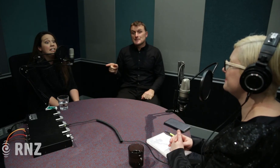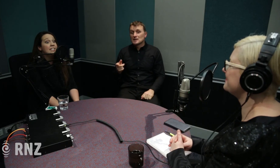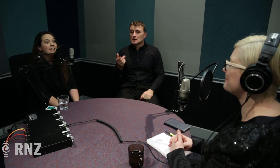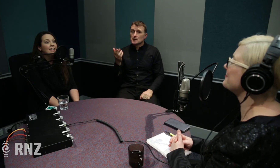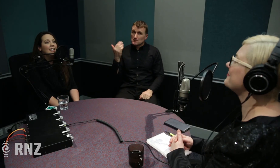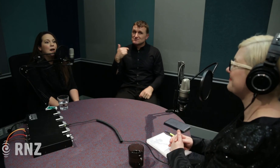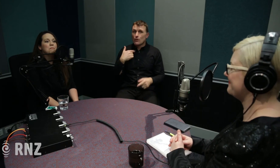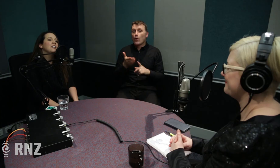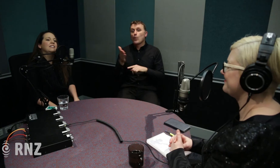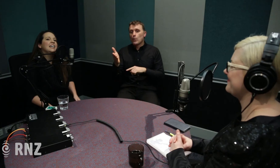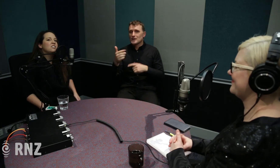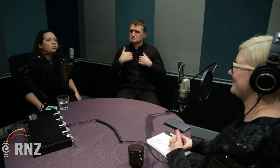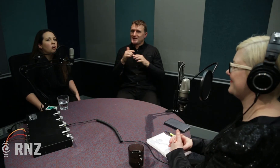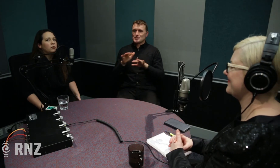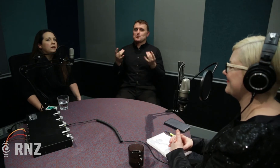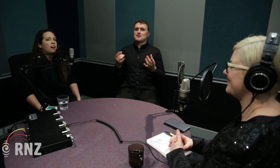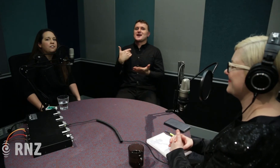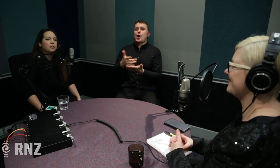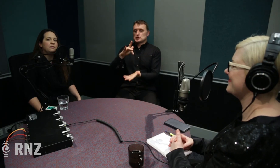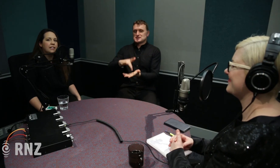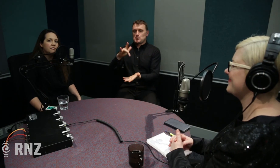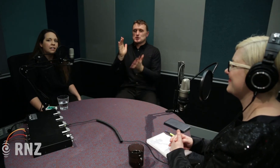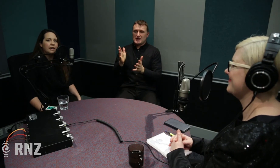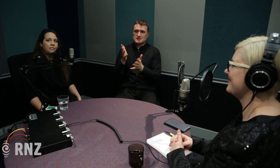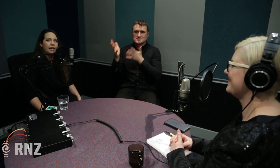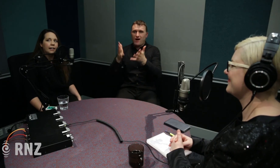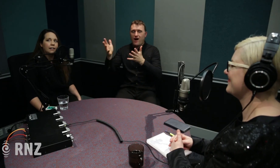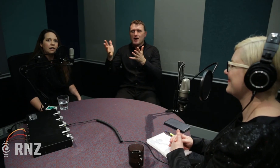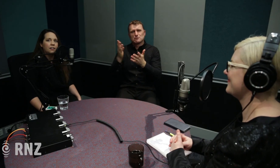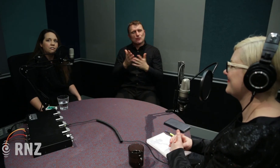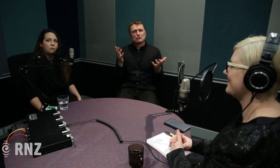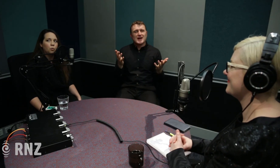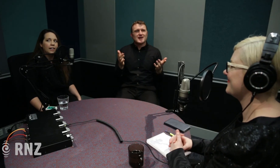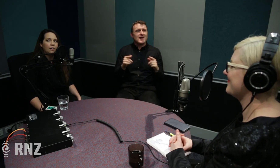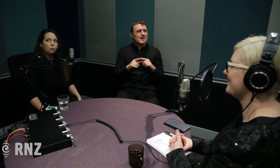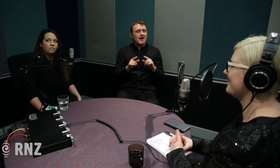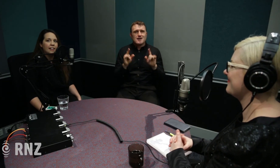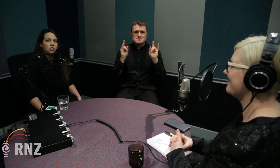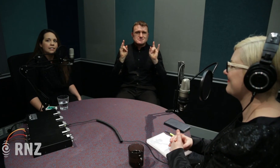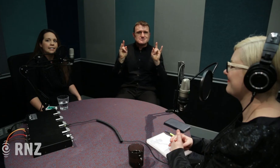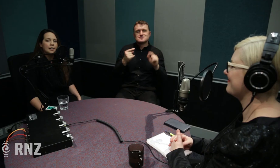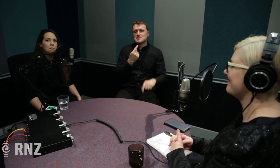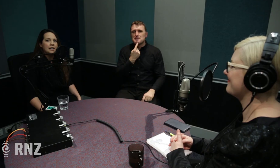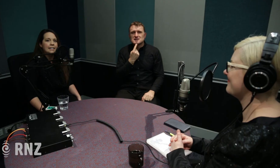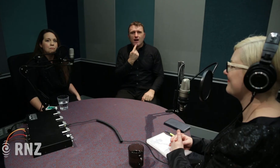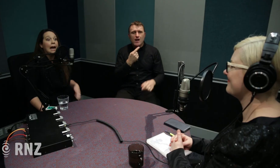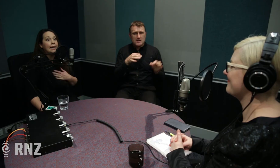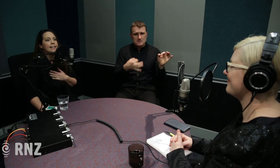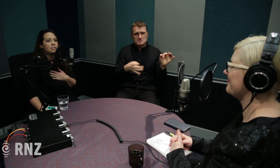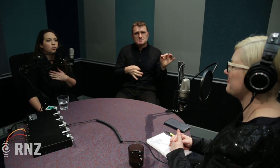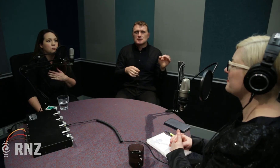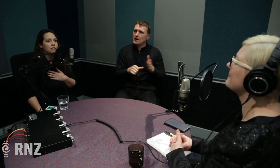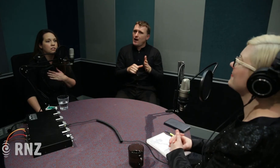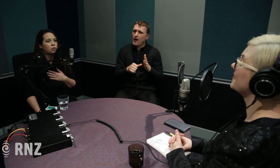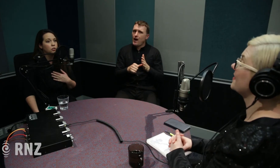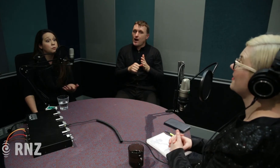wasn't prepared, but it's not. I don't think we've ever had an event where we've actually been paid